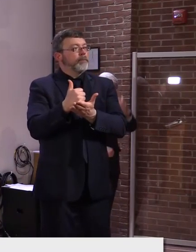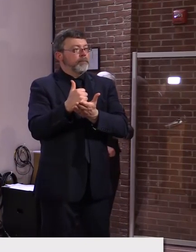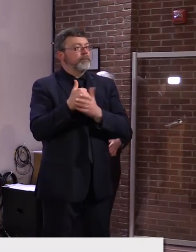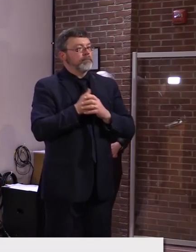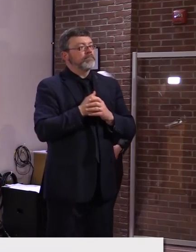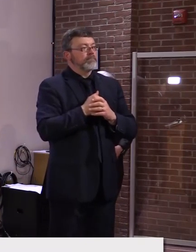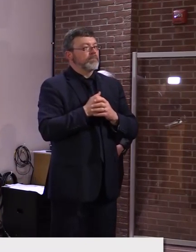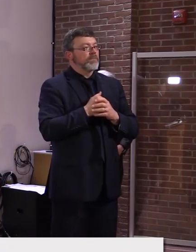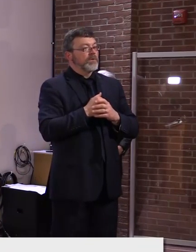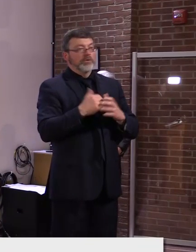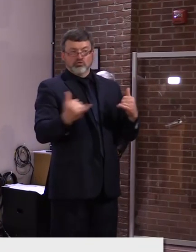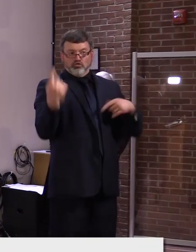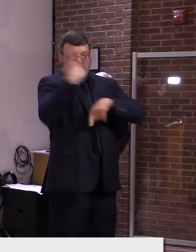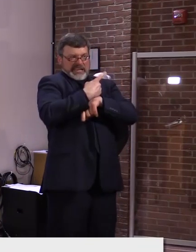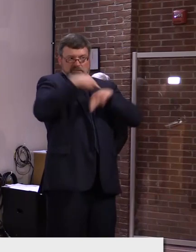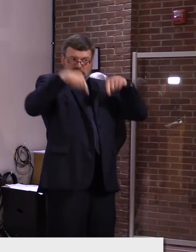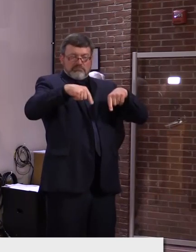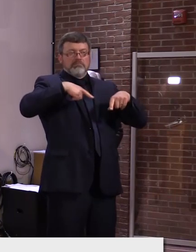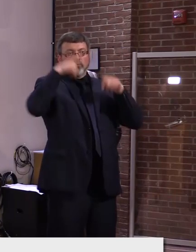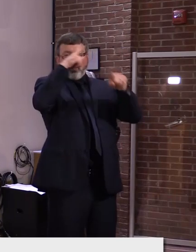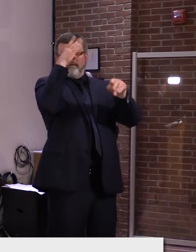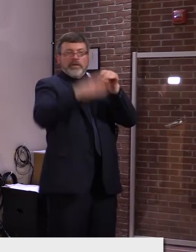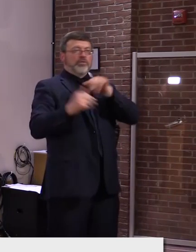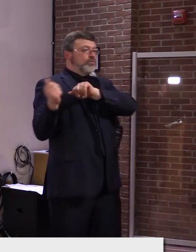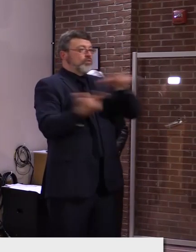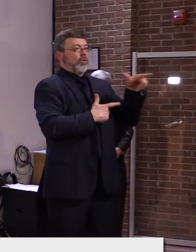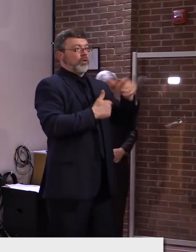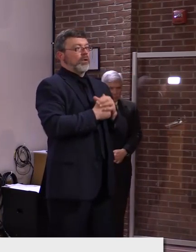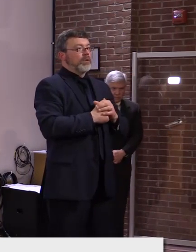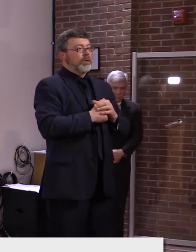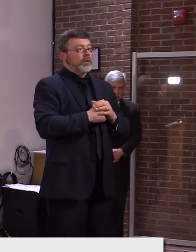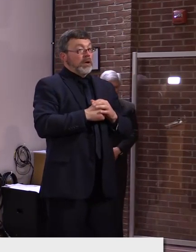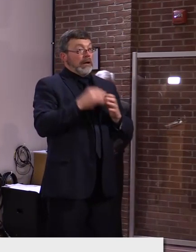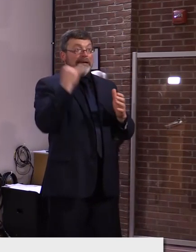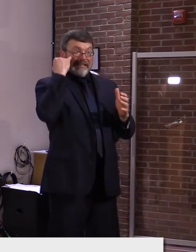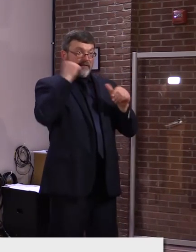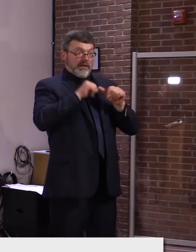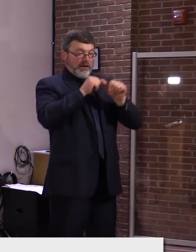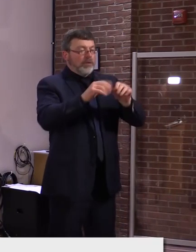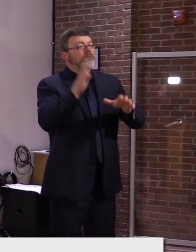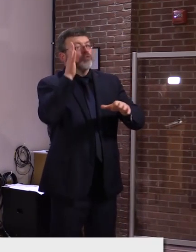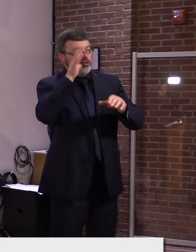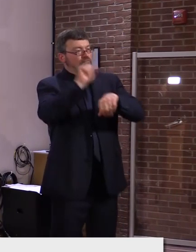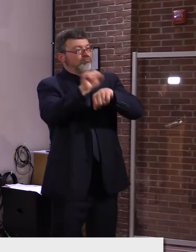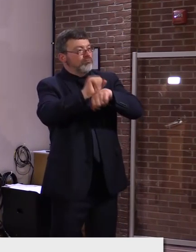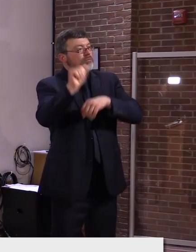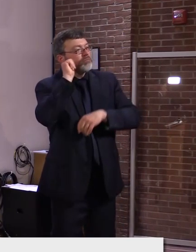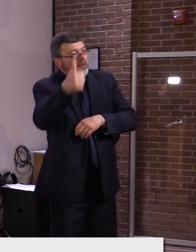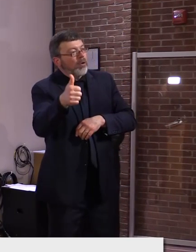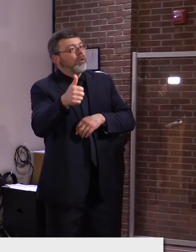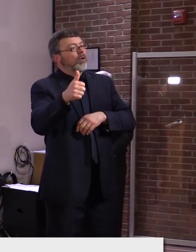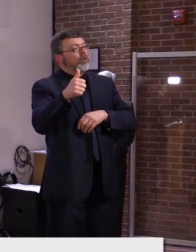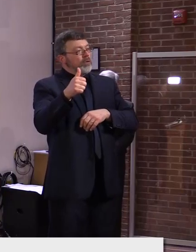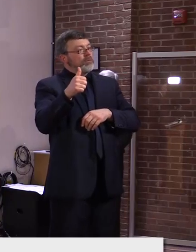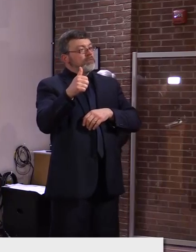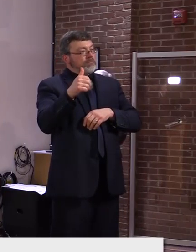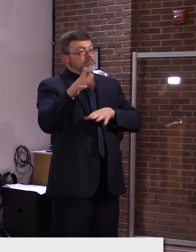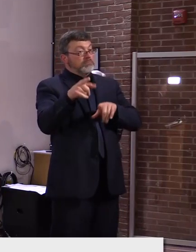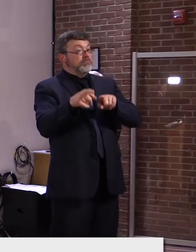so over today, tomorrow. If they're in the PUA program, they've got some extra time to do that as